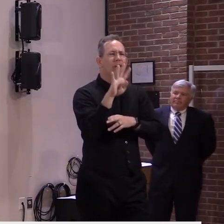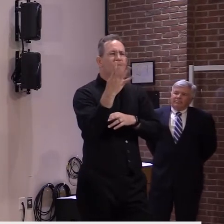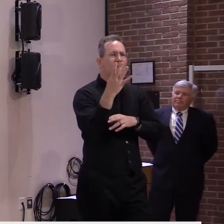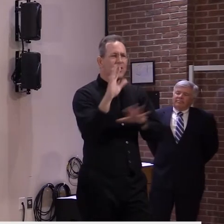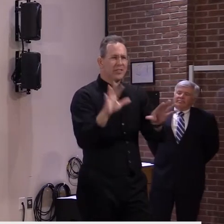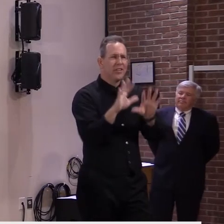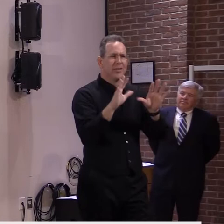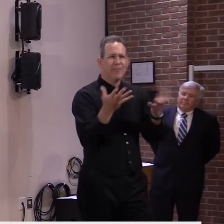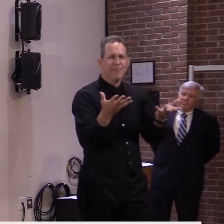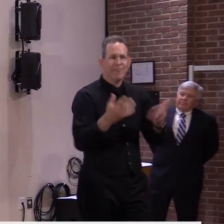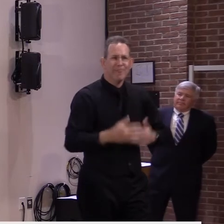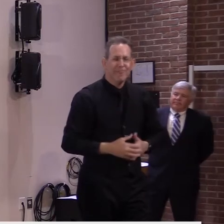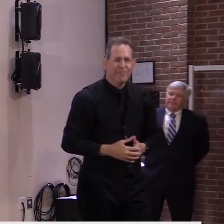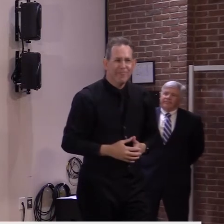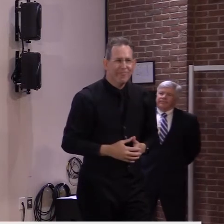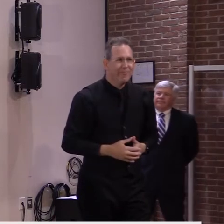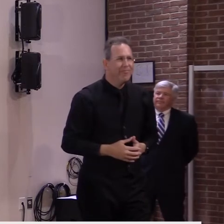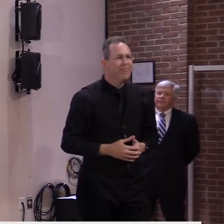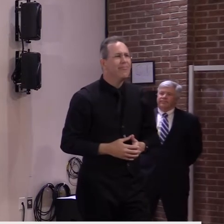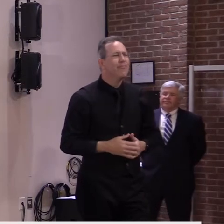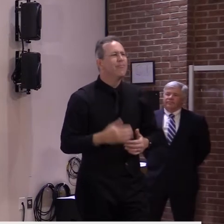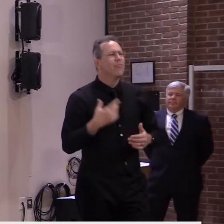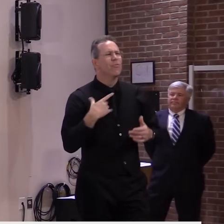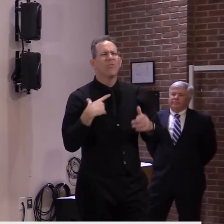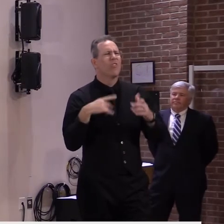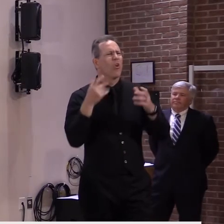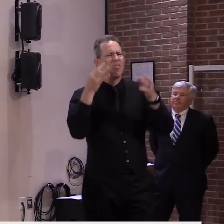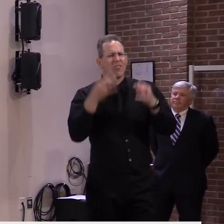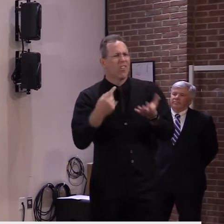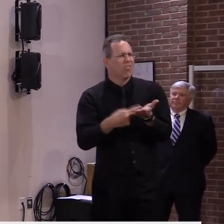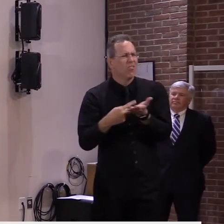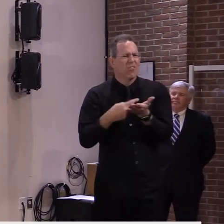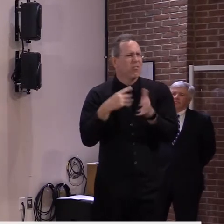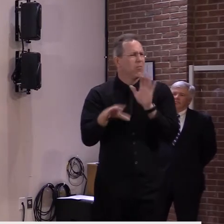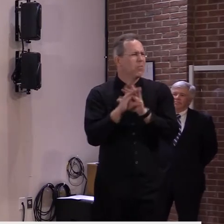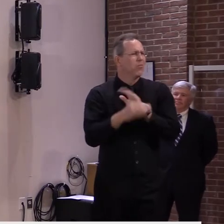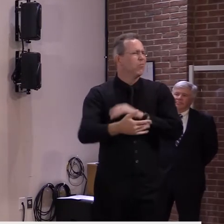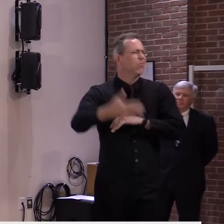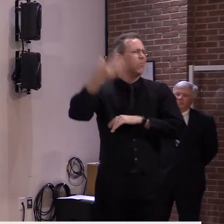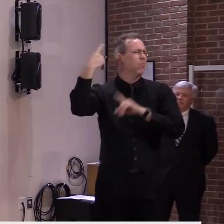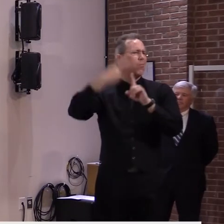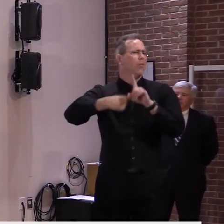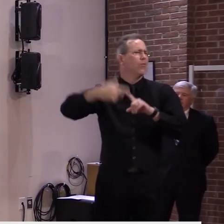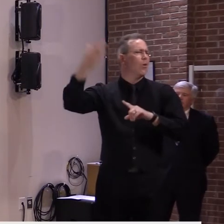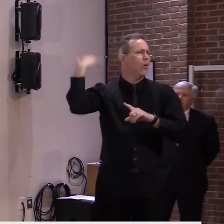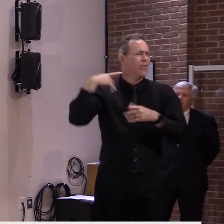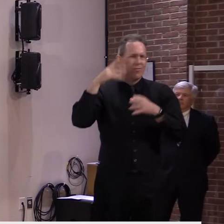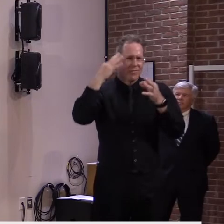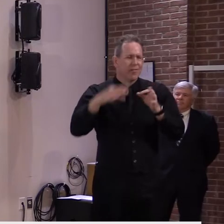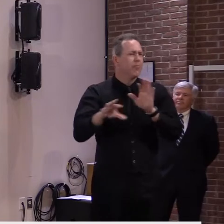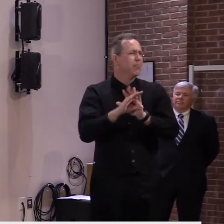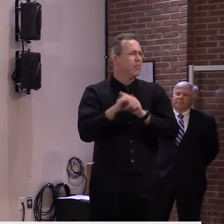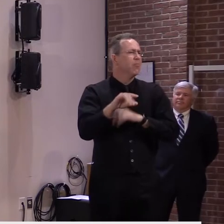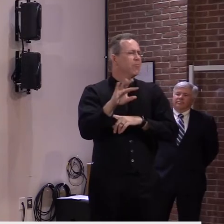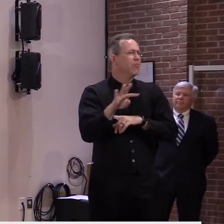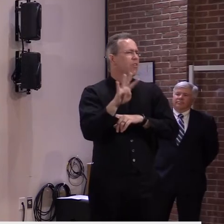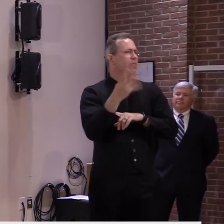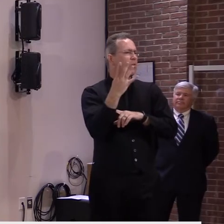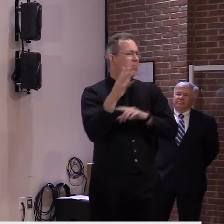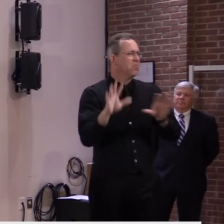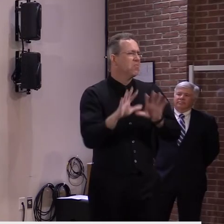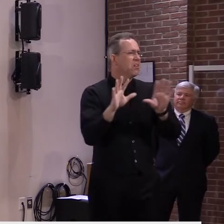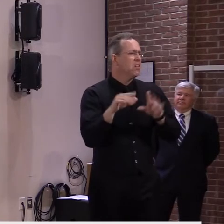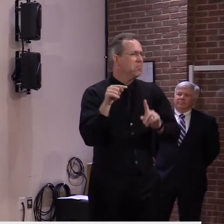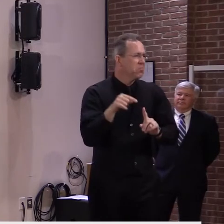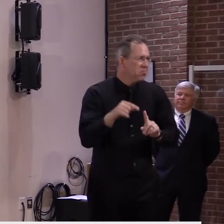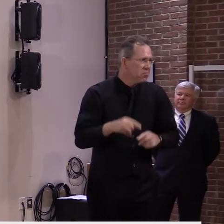number of months ago, but I would be more than happy if we can hit the target that I have